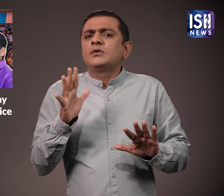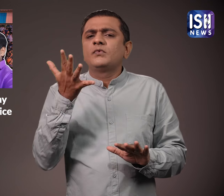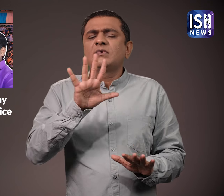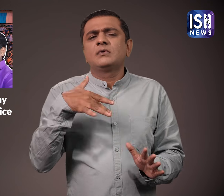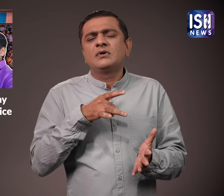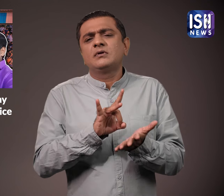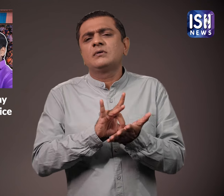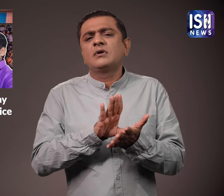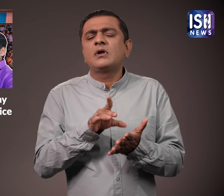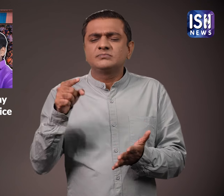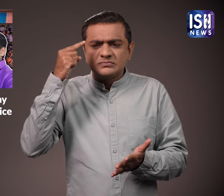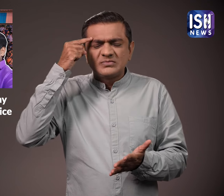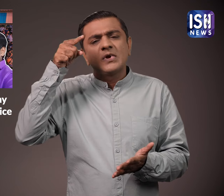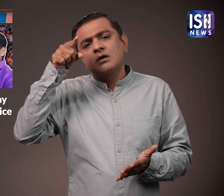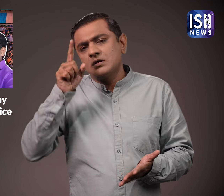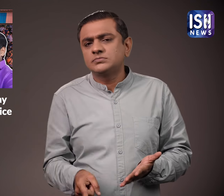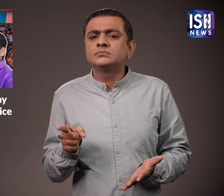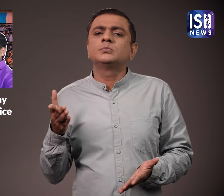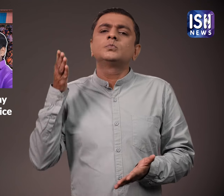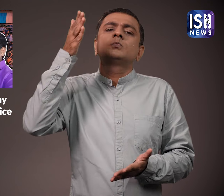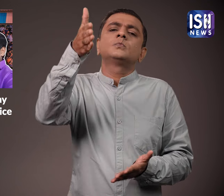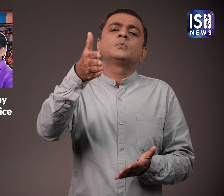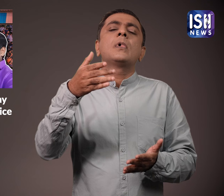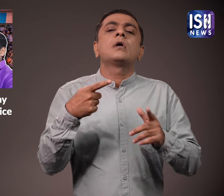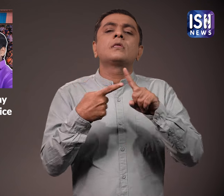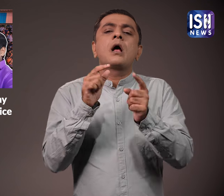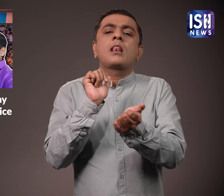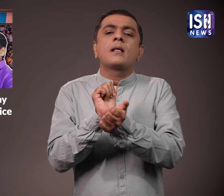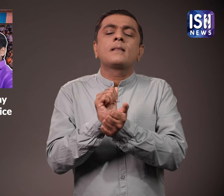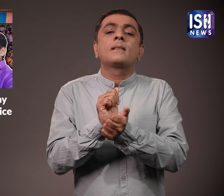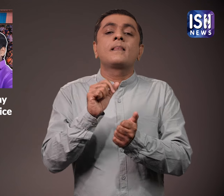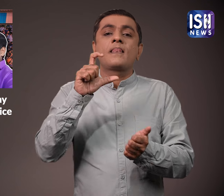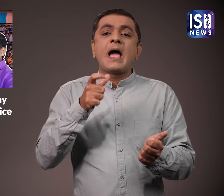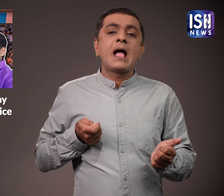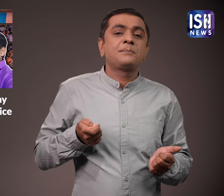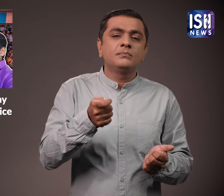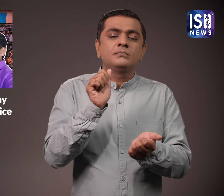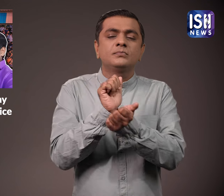That is why she left him in just five days after marriage and lodged a complaint with the Thani crime branch.